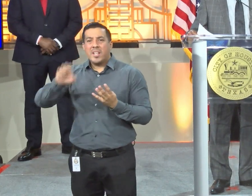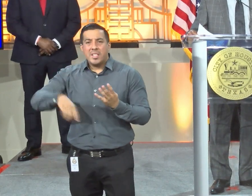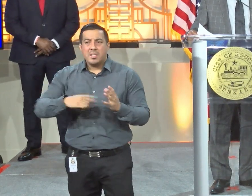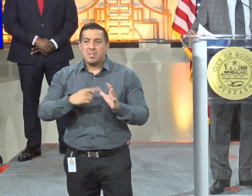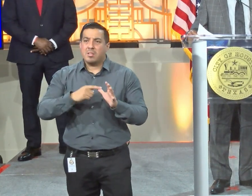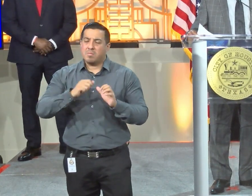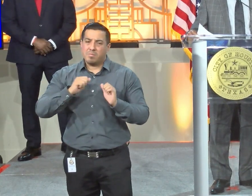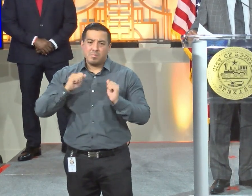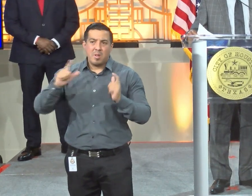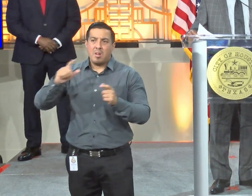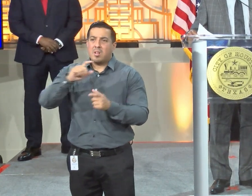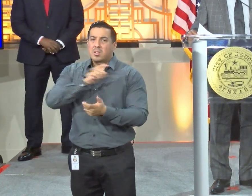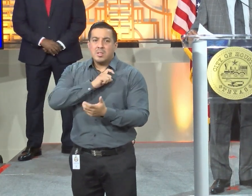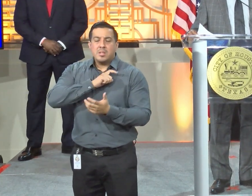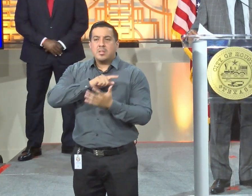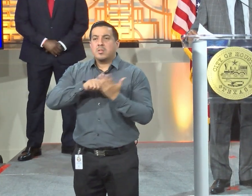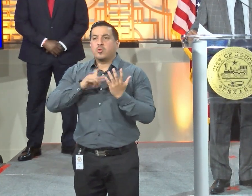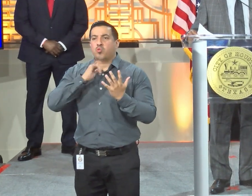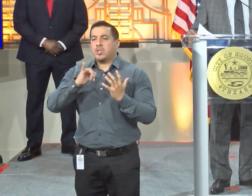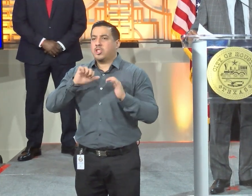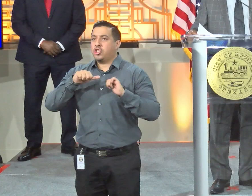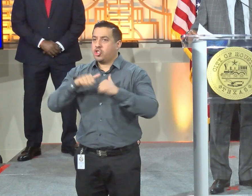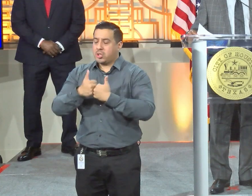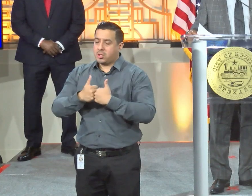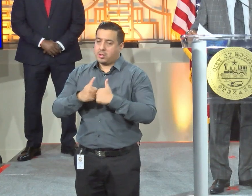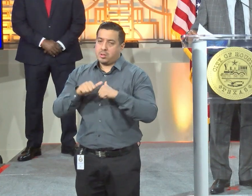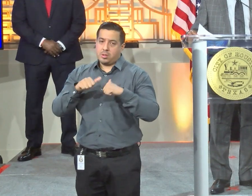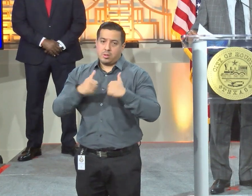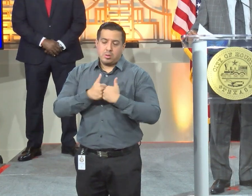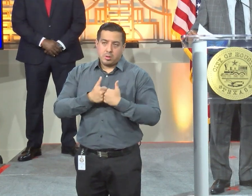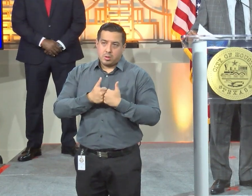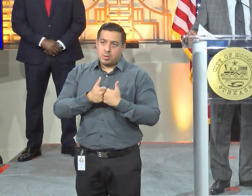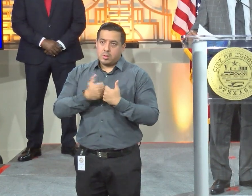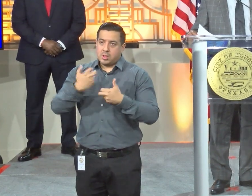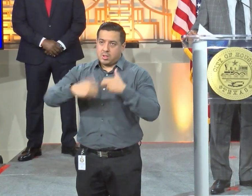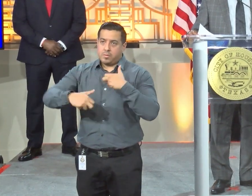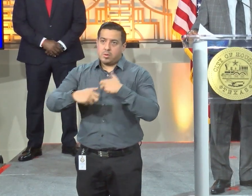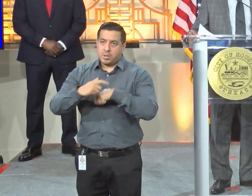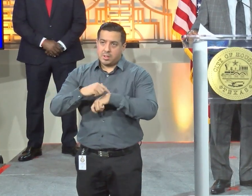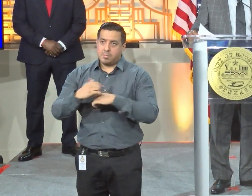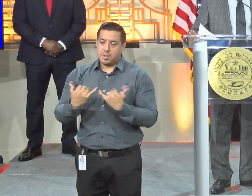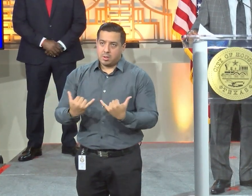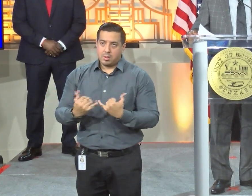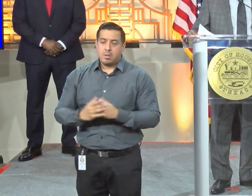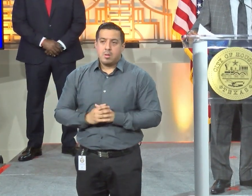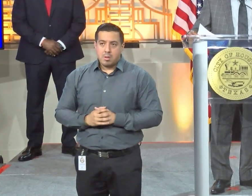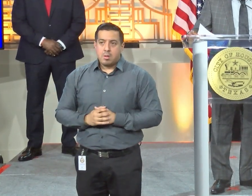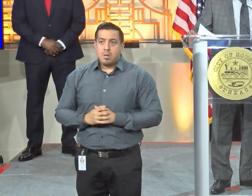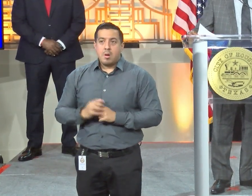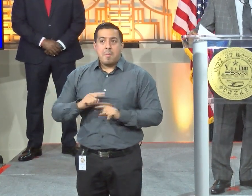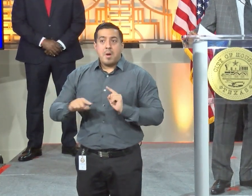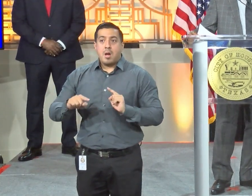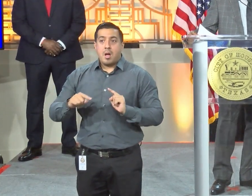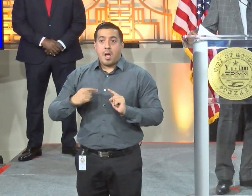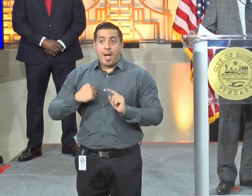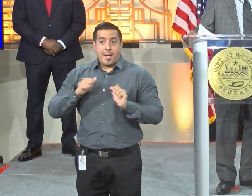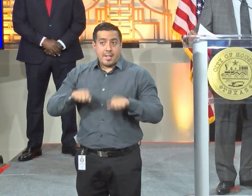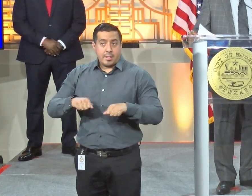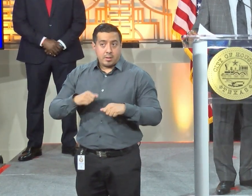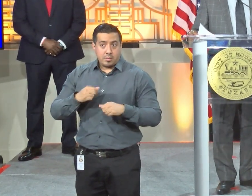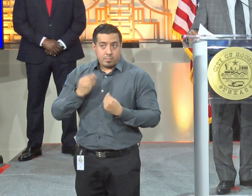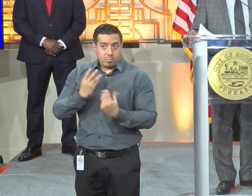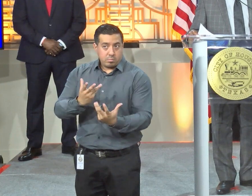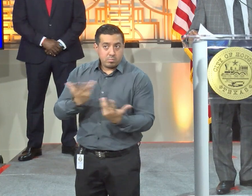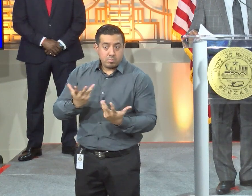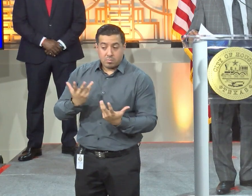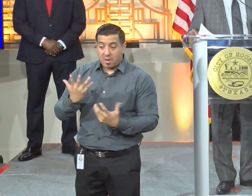operations overall, under some very challenging and difficult times. But I can say that